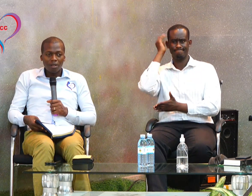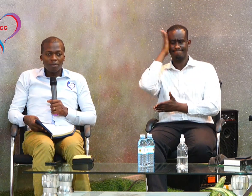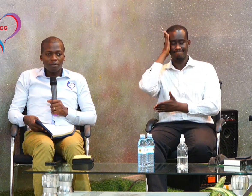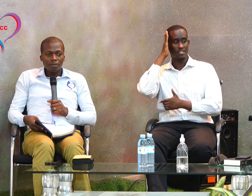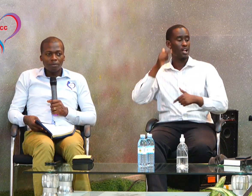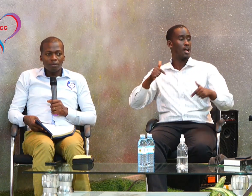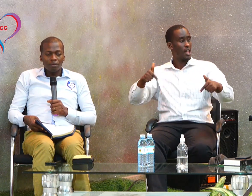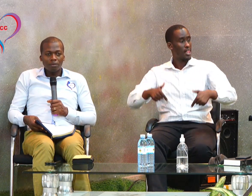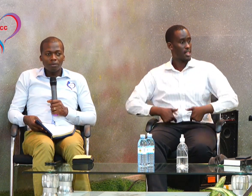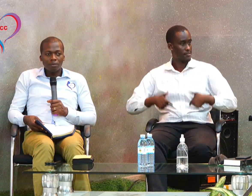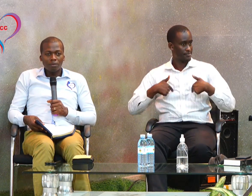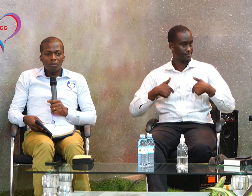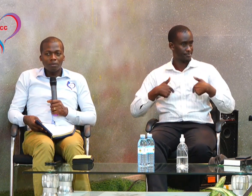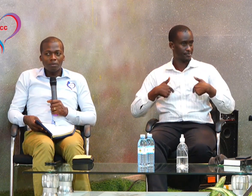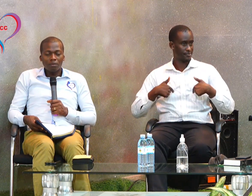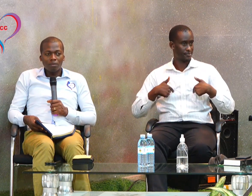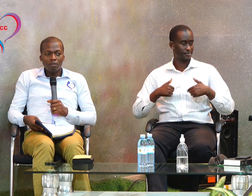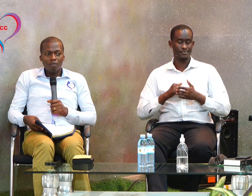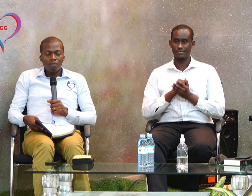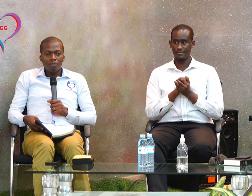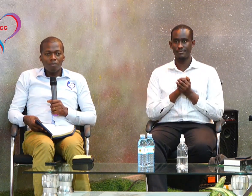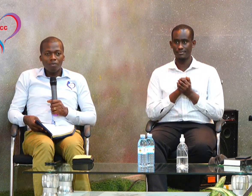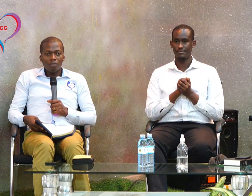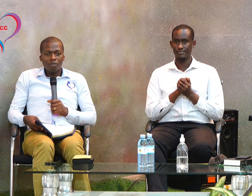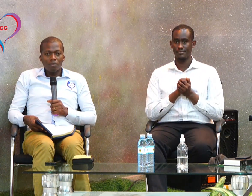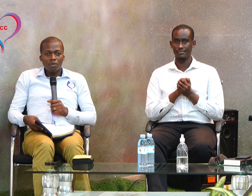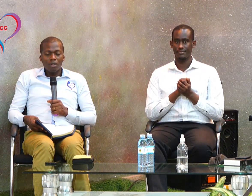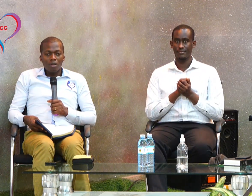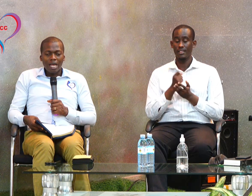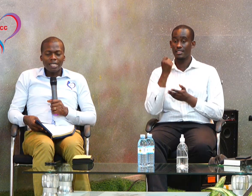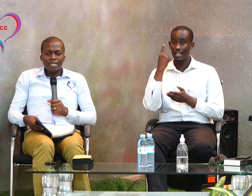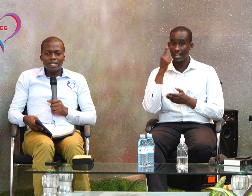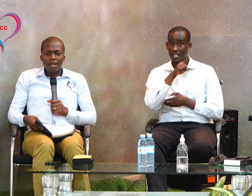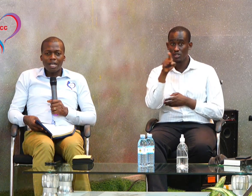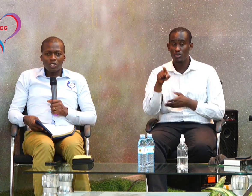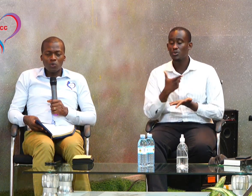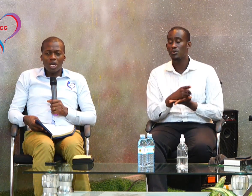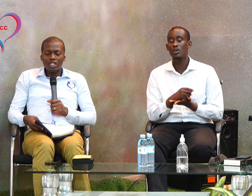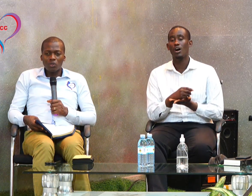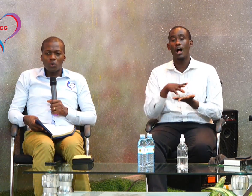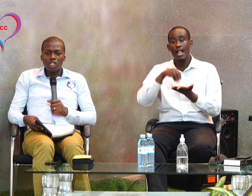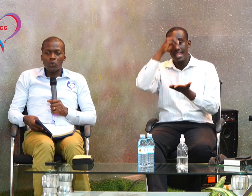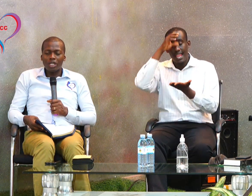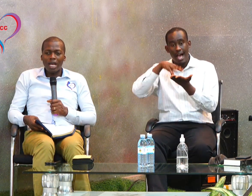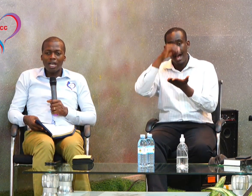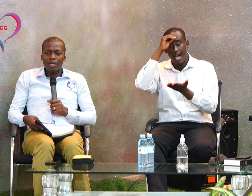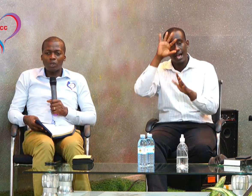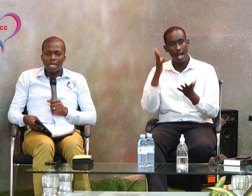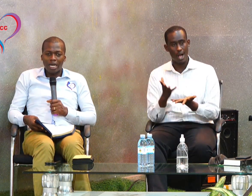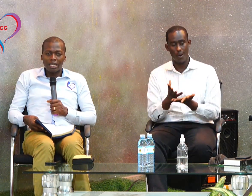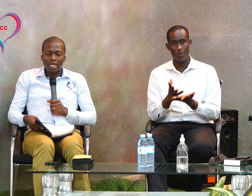I just found out that we don't learn by shouting at us, we learn by teaching us. Kakati na kachizula ntino